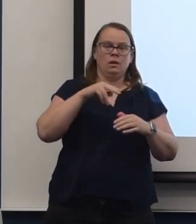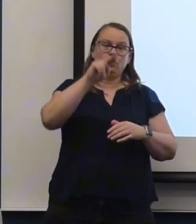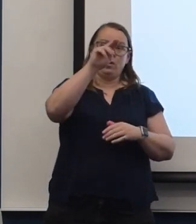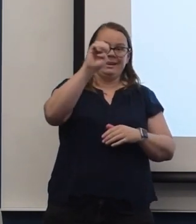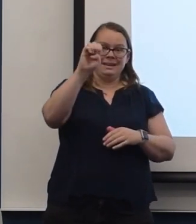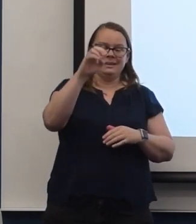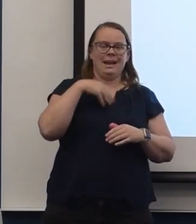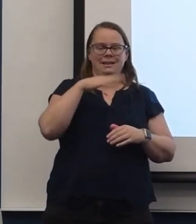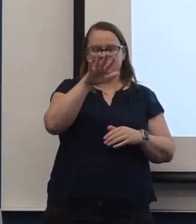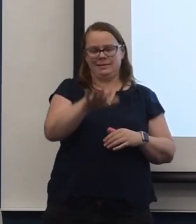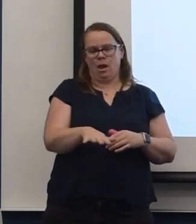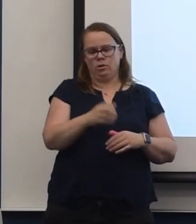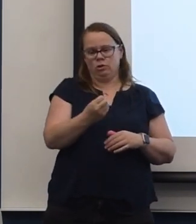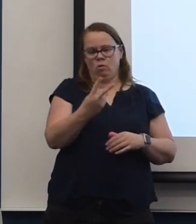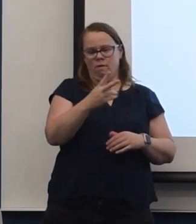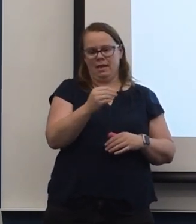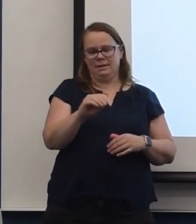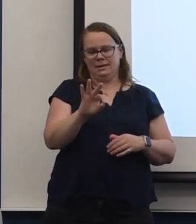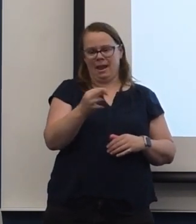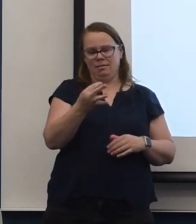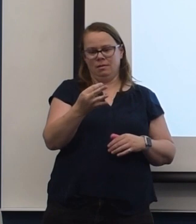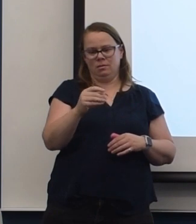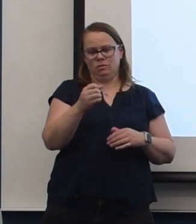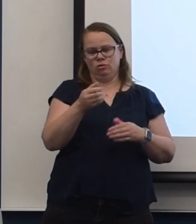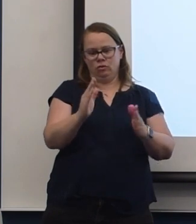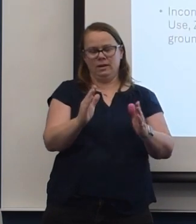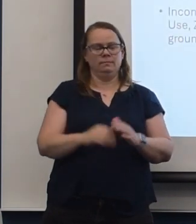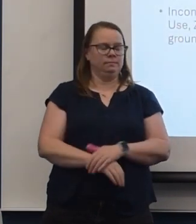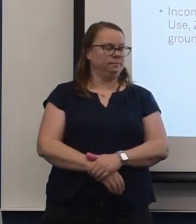northeast, and then down along 12th and 9th Street.